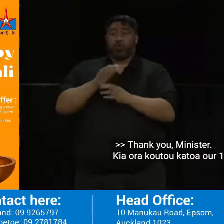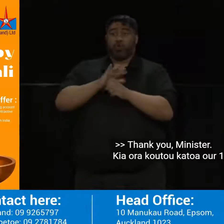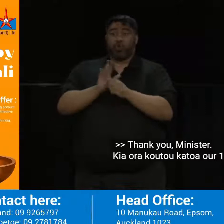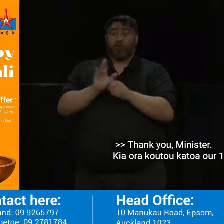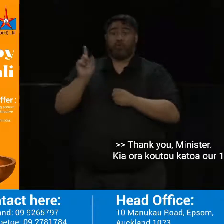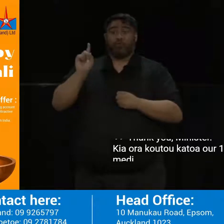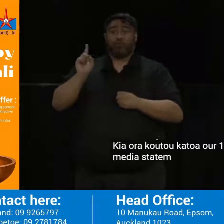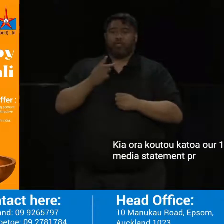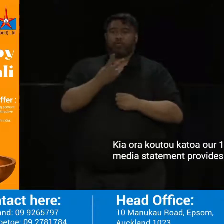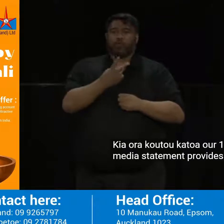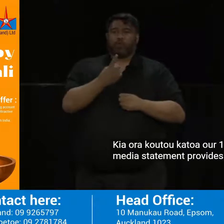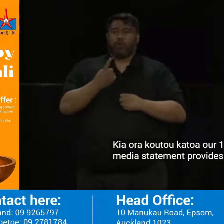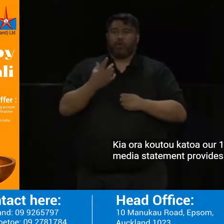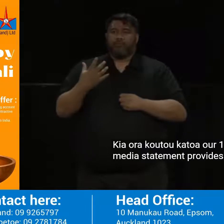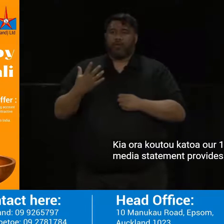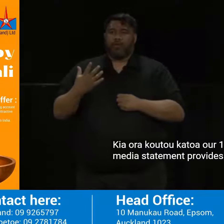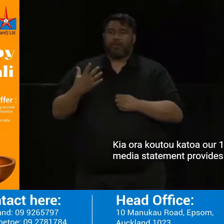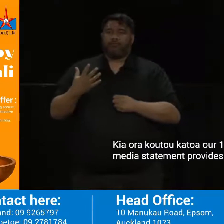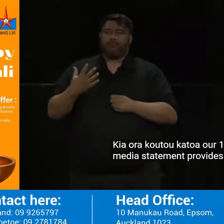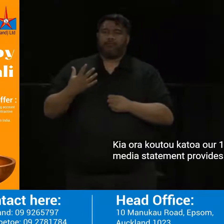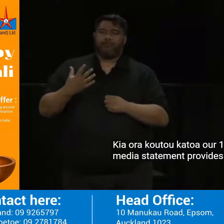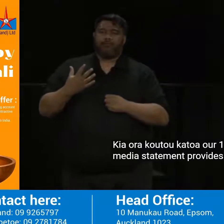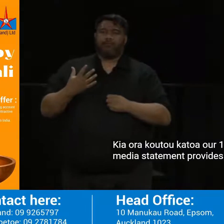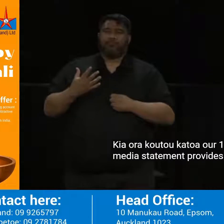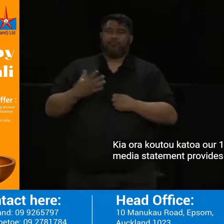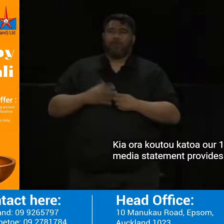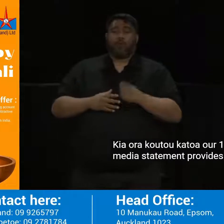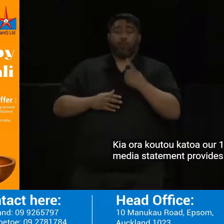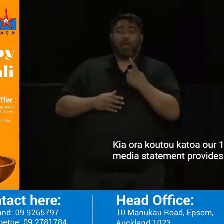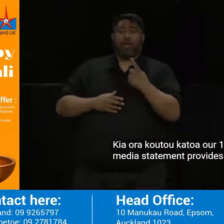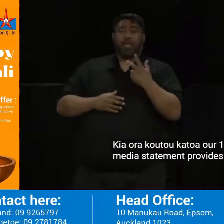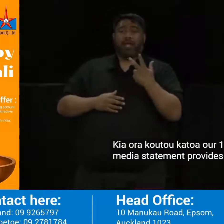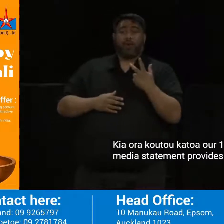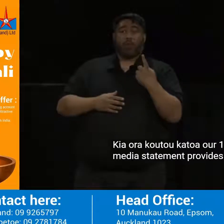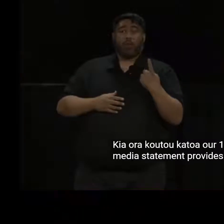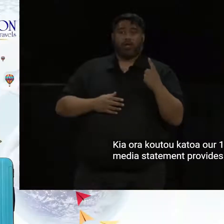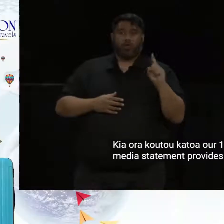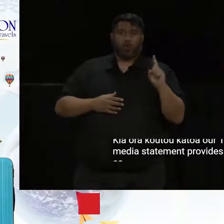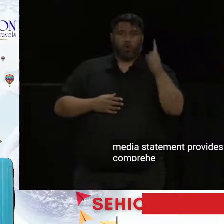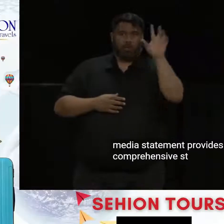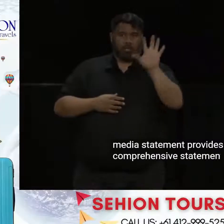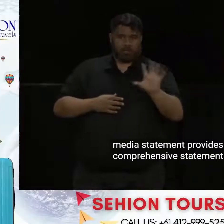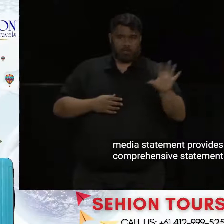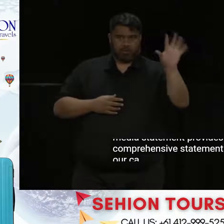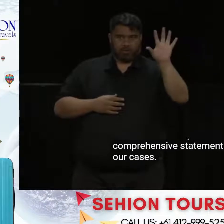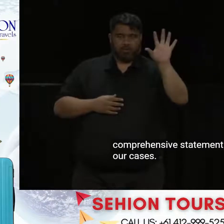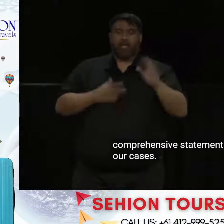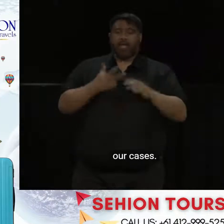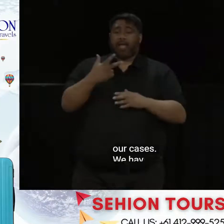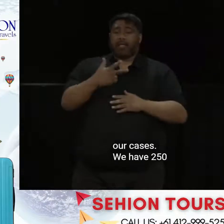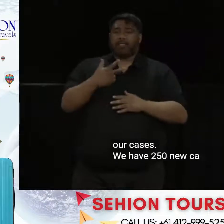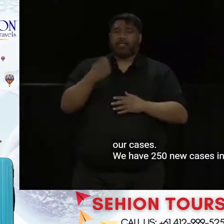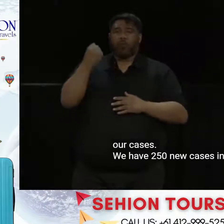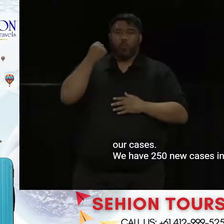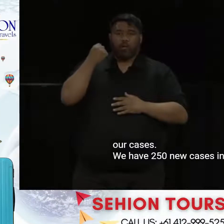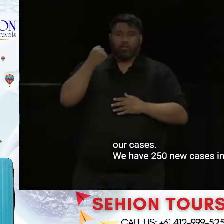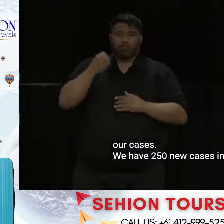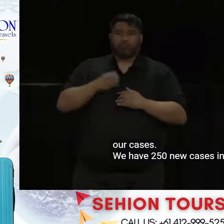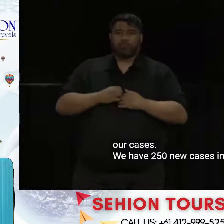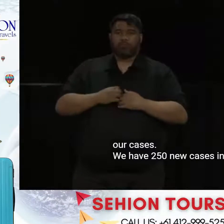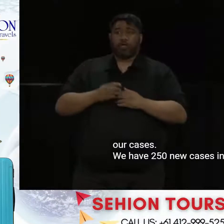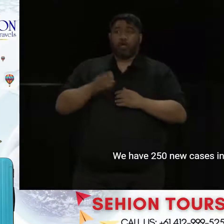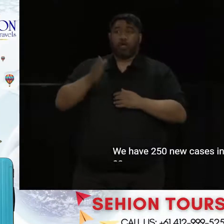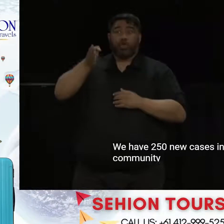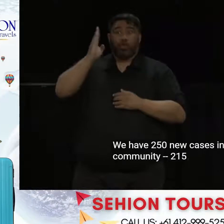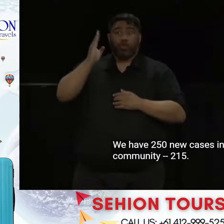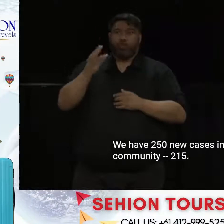COVID-19 cases in the community to report. Of these, 181 are in Auckland, 18 are in the Waikato, 3 are in